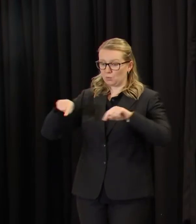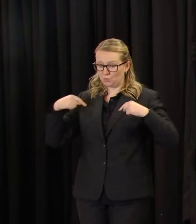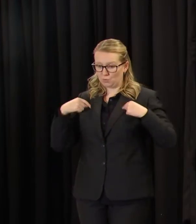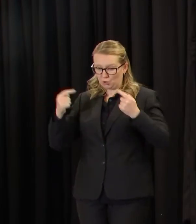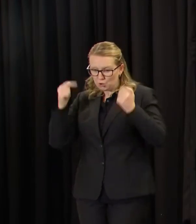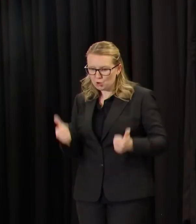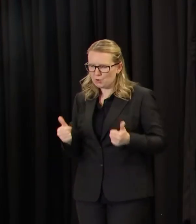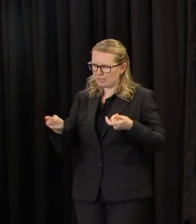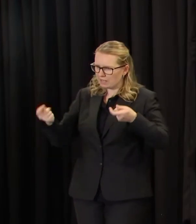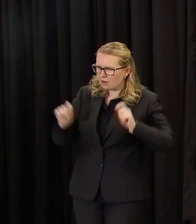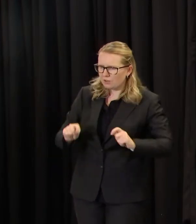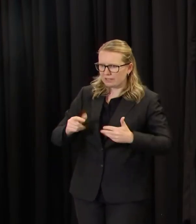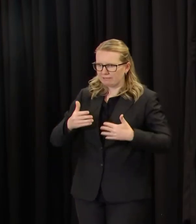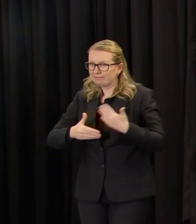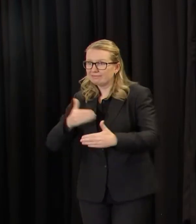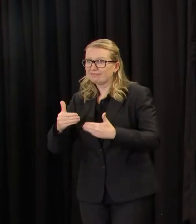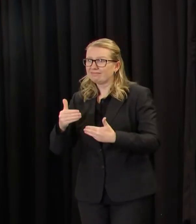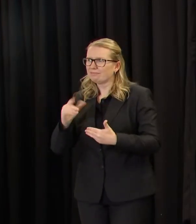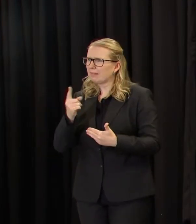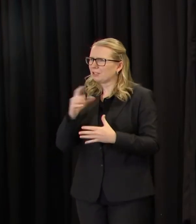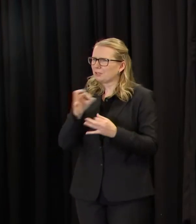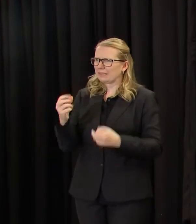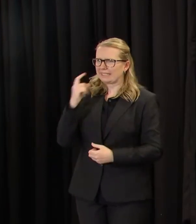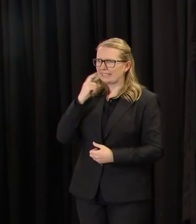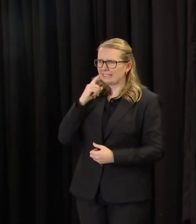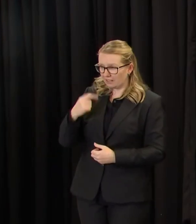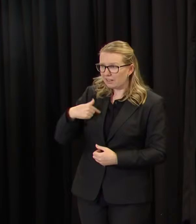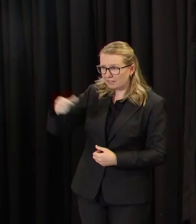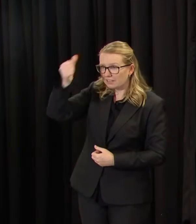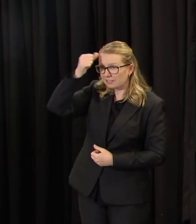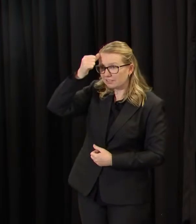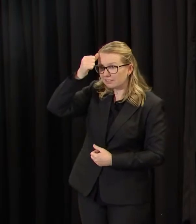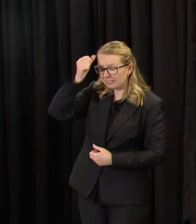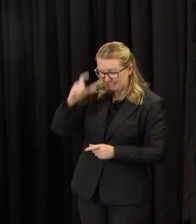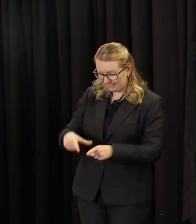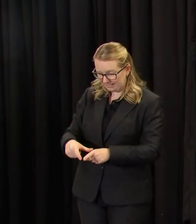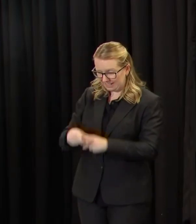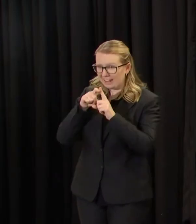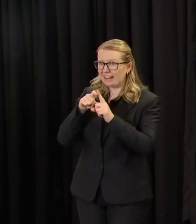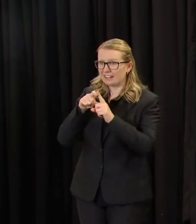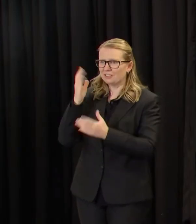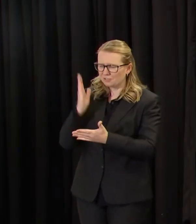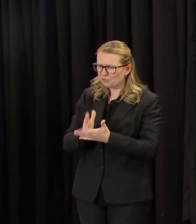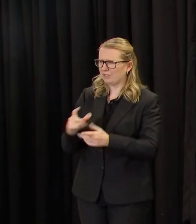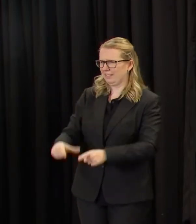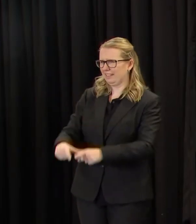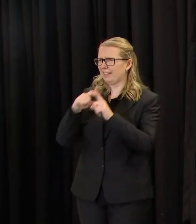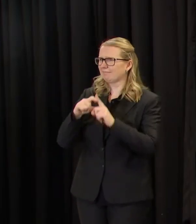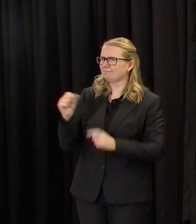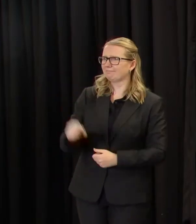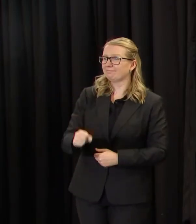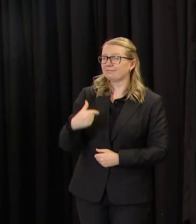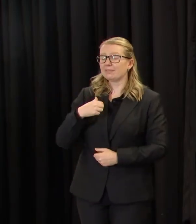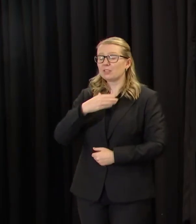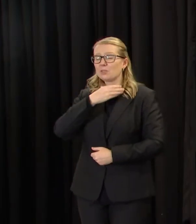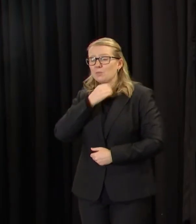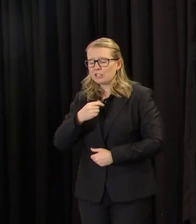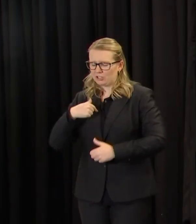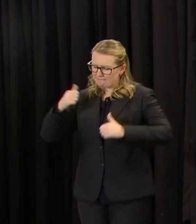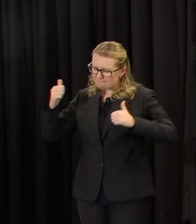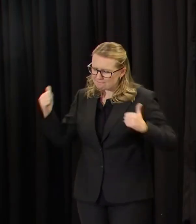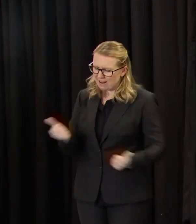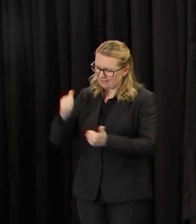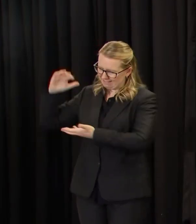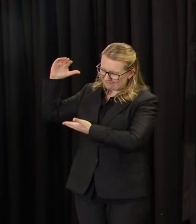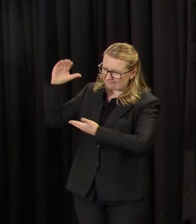not here to tell people this is easy. It's not. It's bloody hard. And I wish that, you know, I had a warehouse full of vaccine and I'd get it into